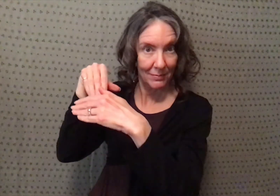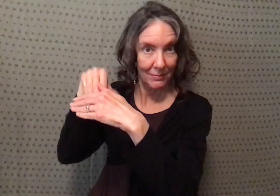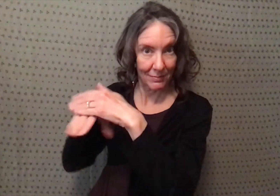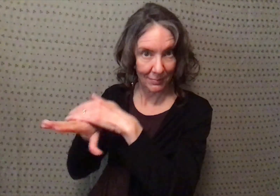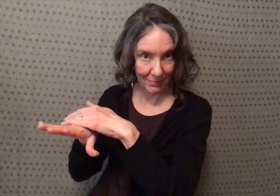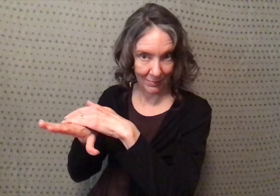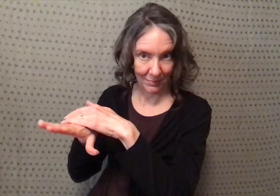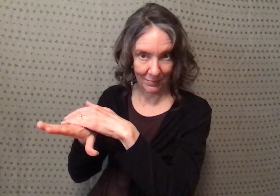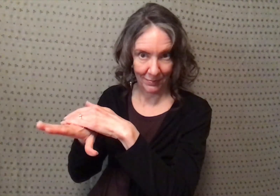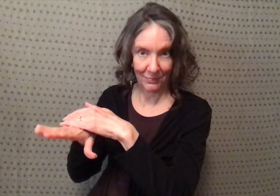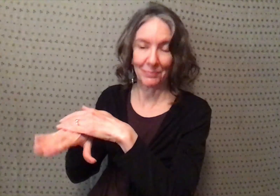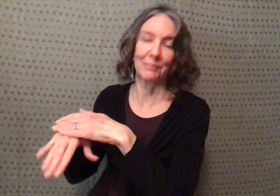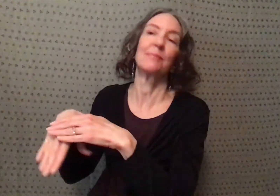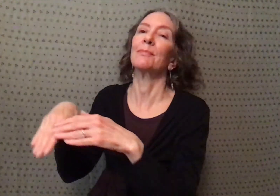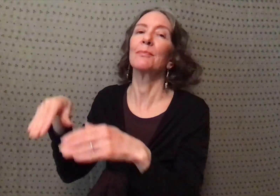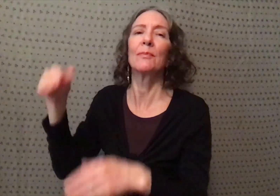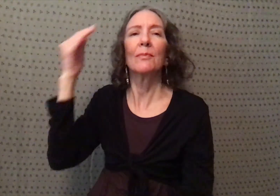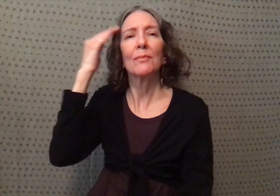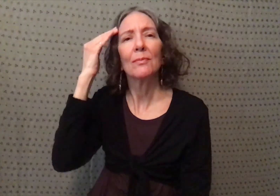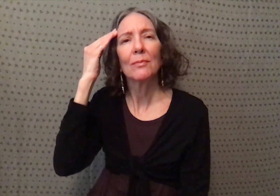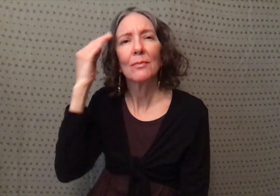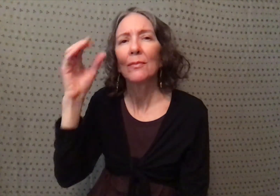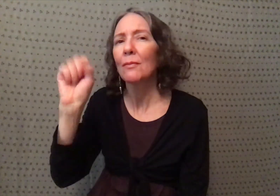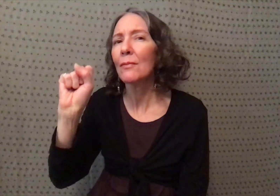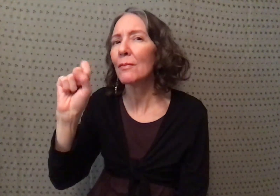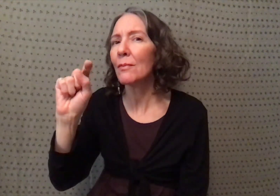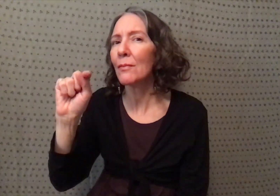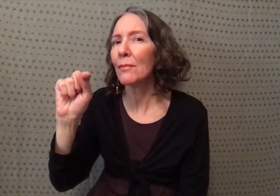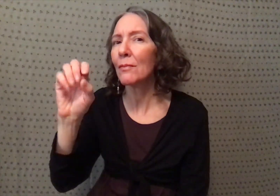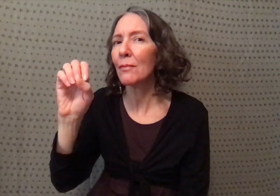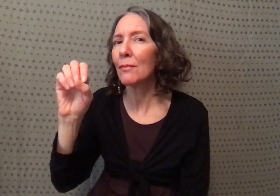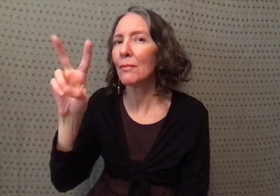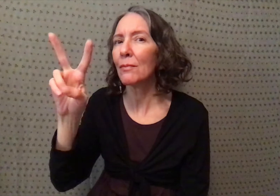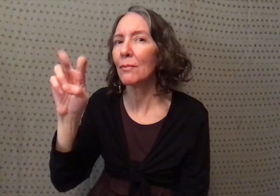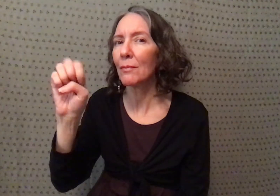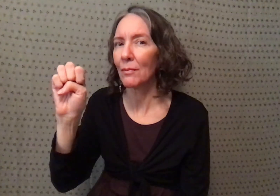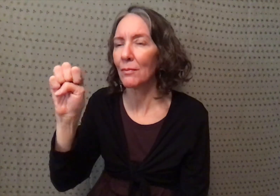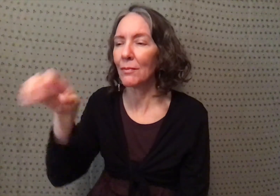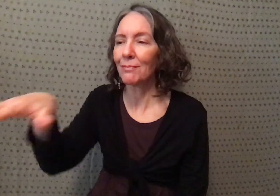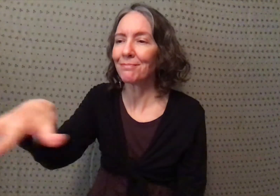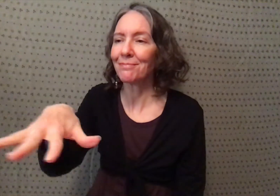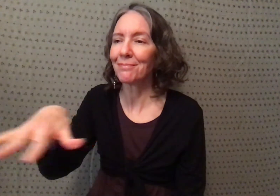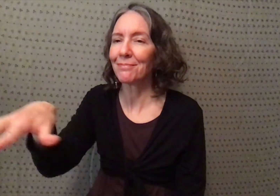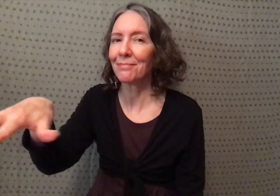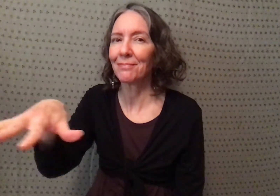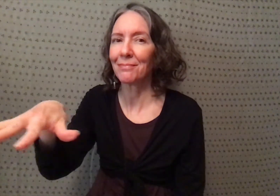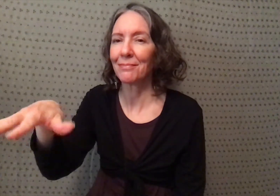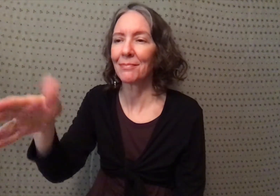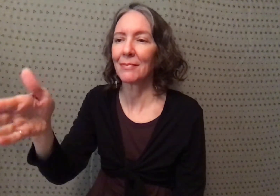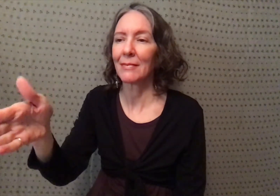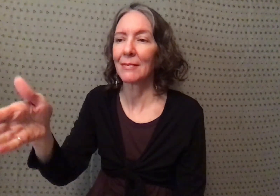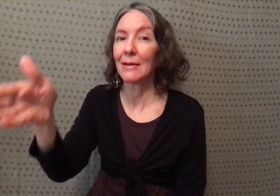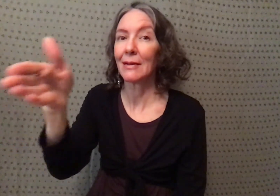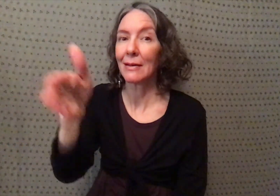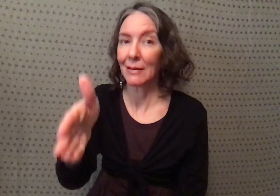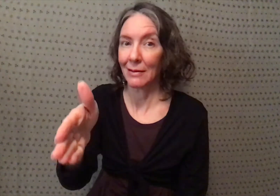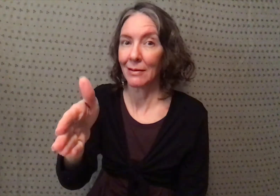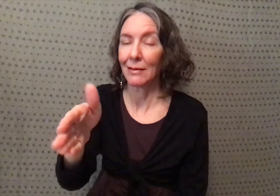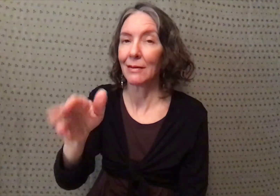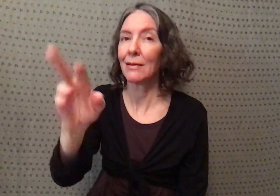Enter the kitchen area on the right side. You know where the stovetop is? To the left of